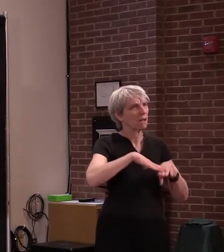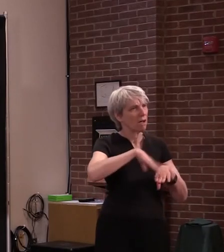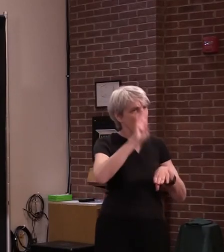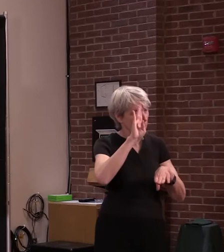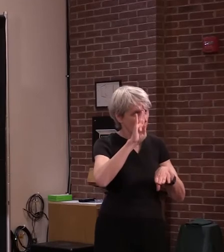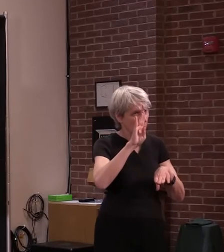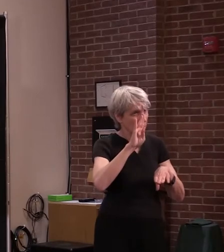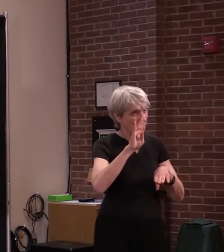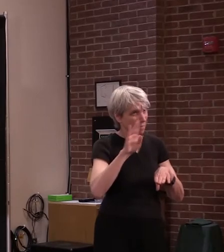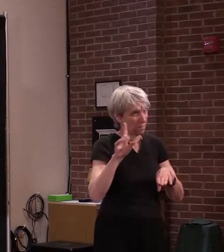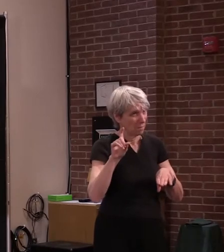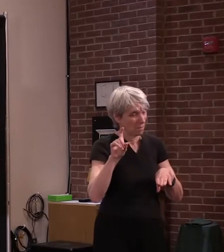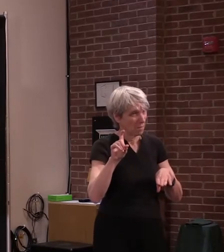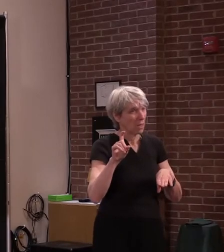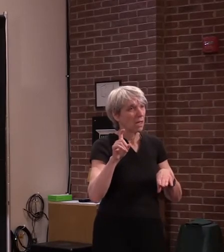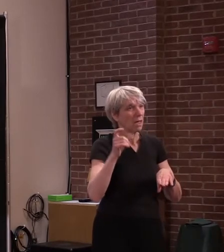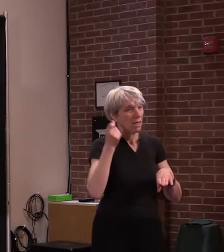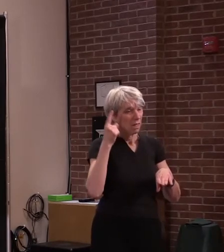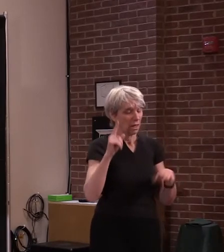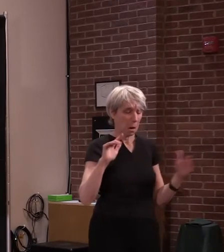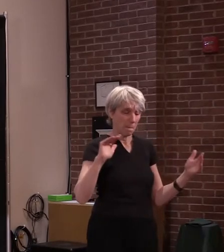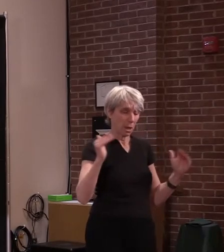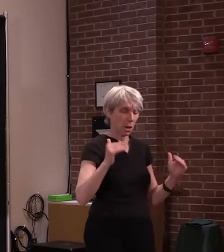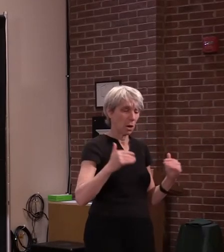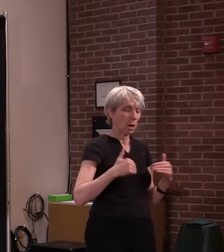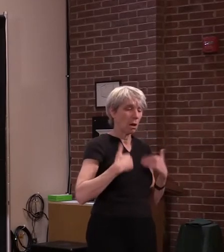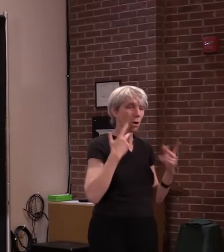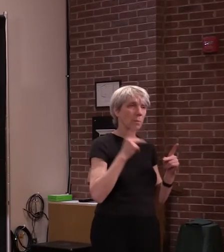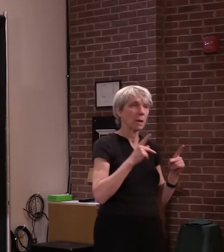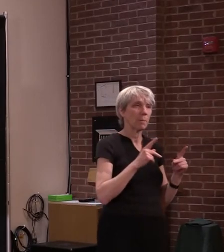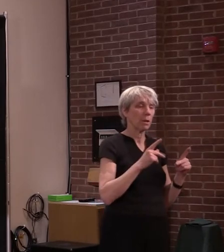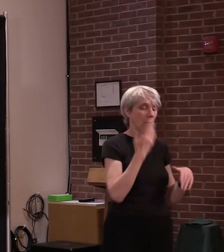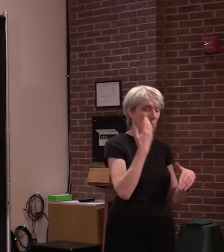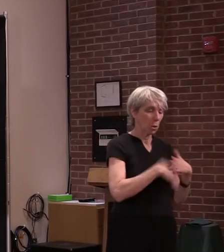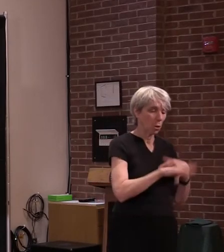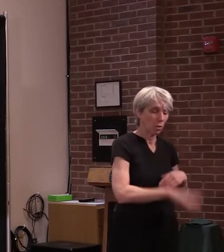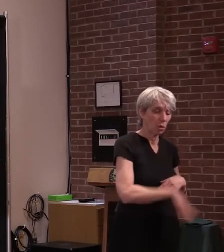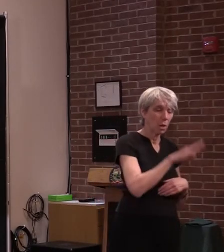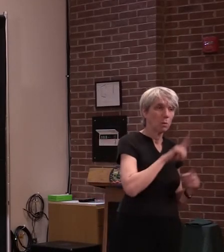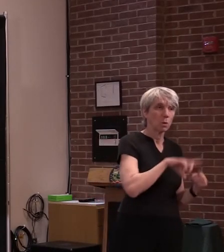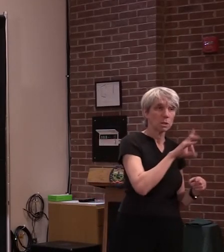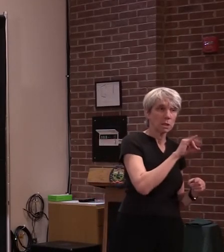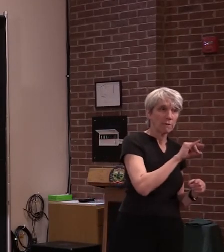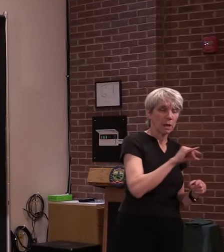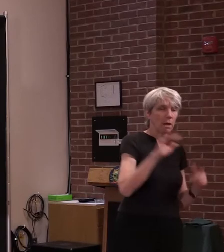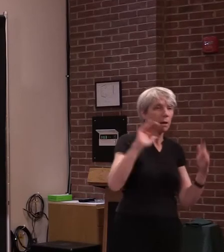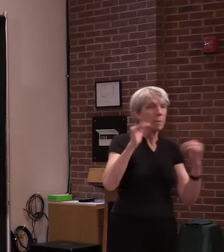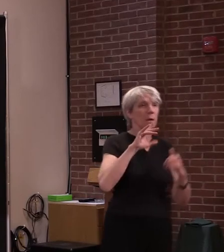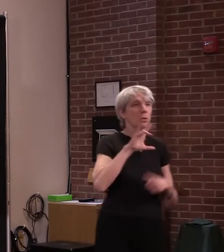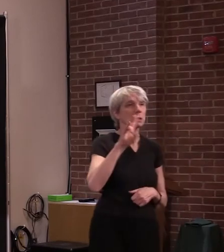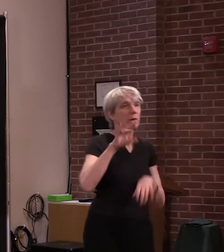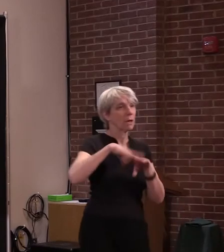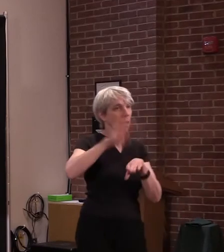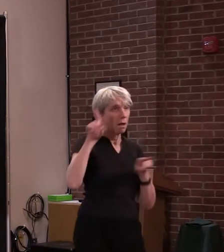more dangerous to the older, is it significantly more dangerous to older people?